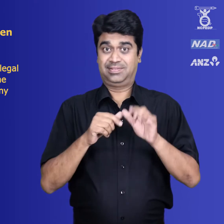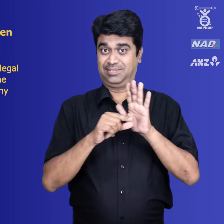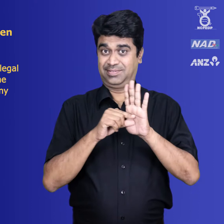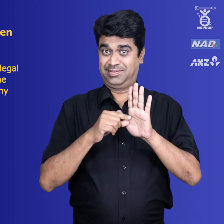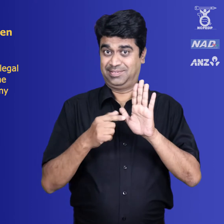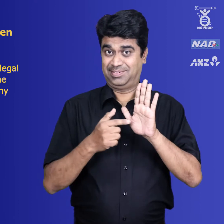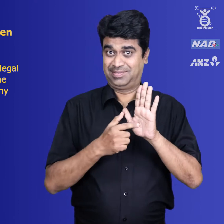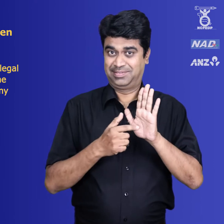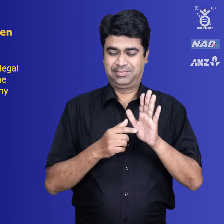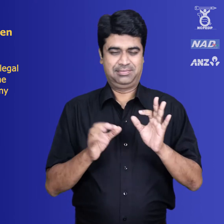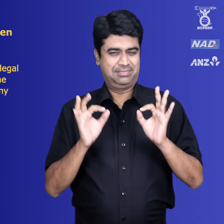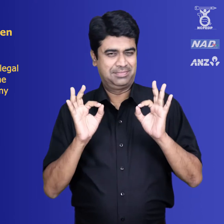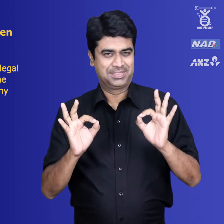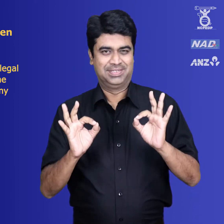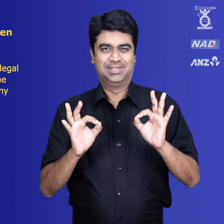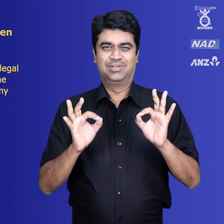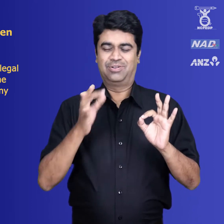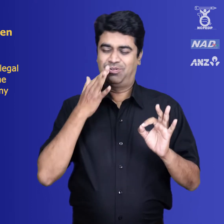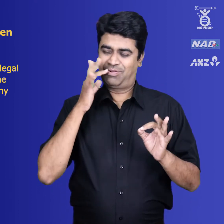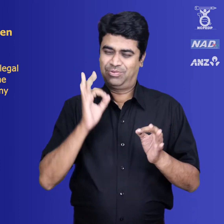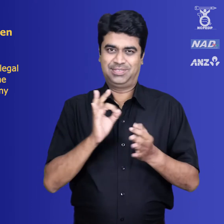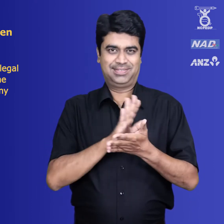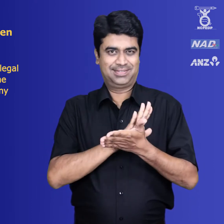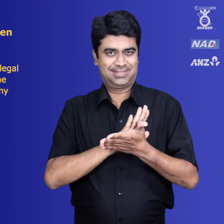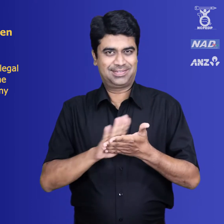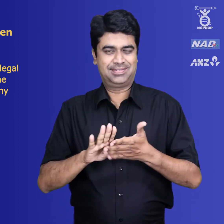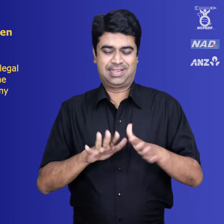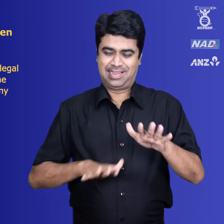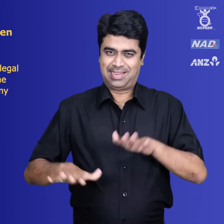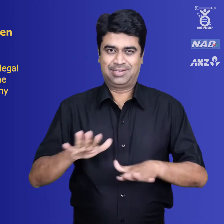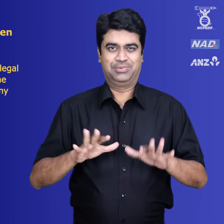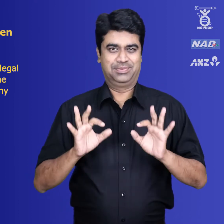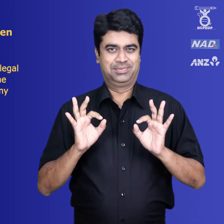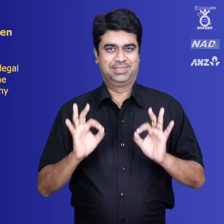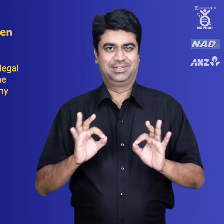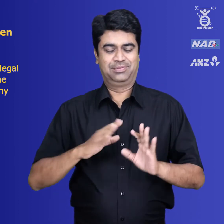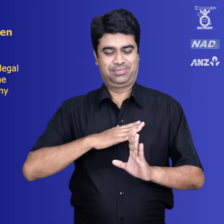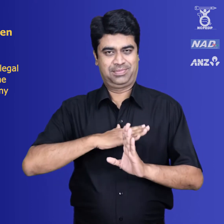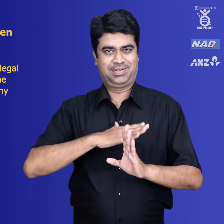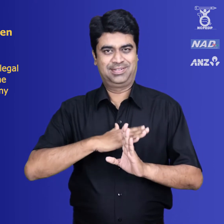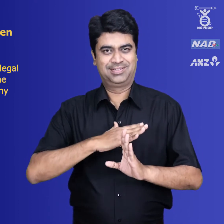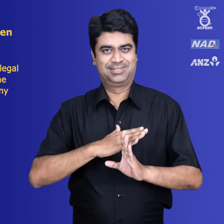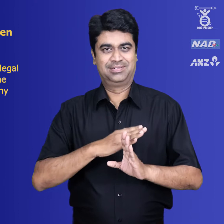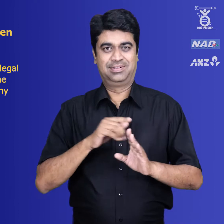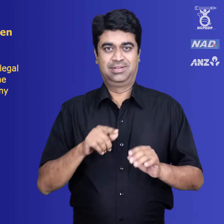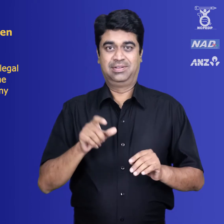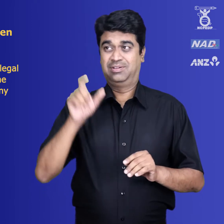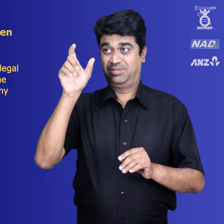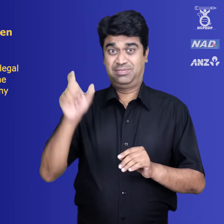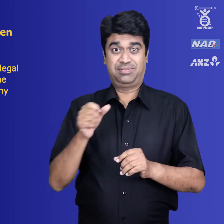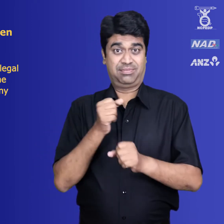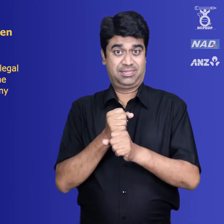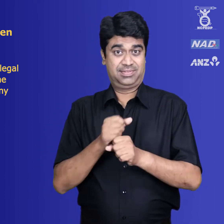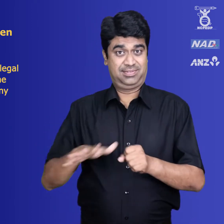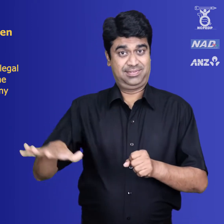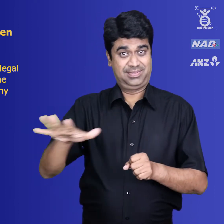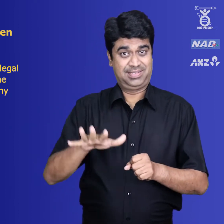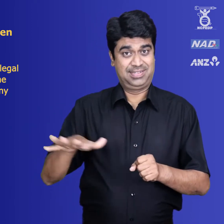No suit, prosecution, or other legal proceeding shall lie against the appropriate government or